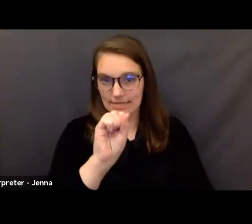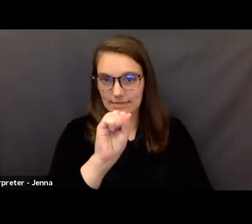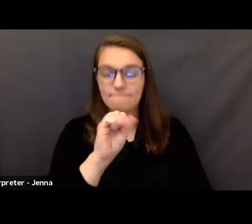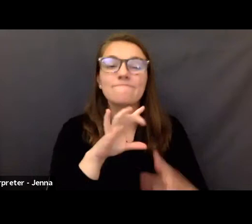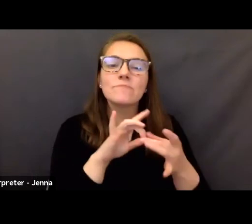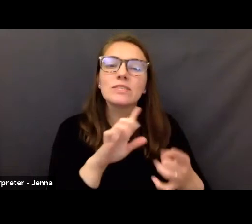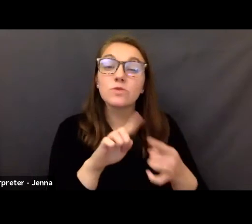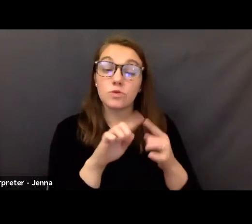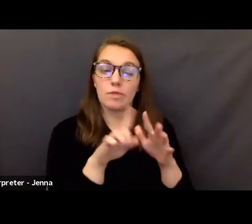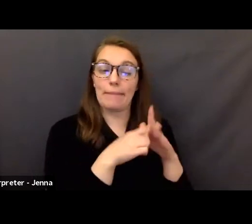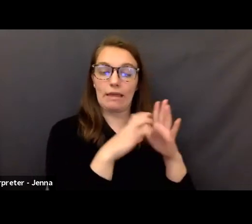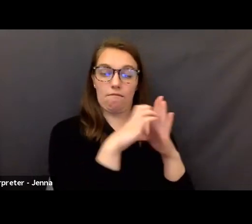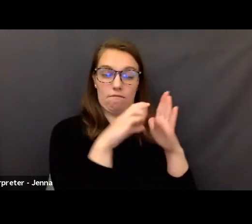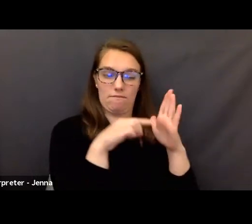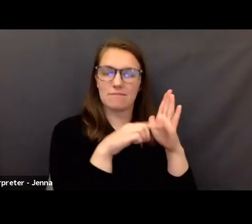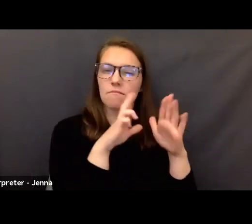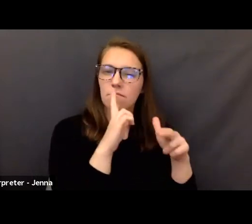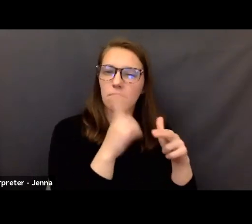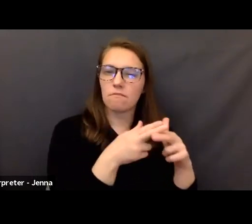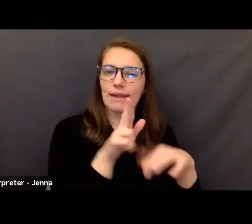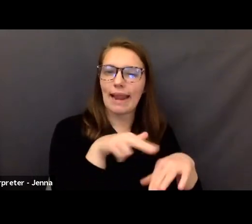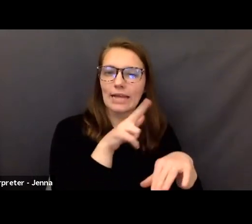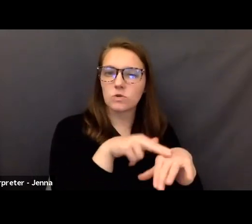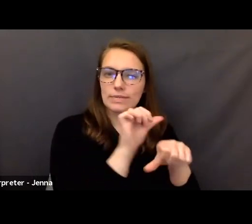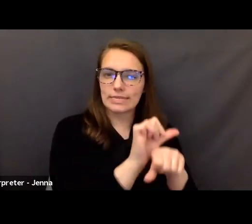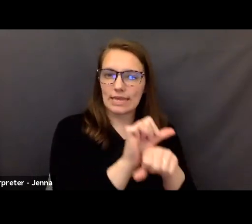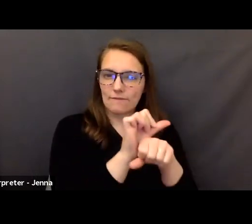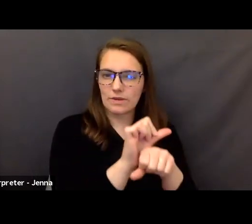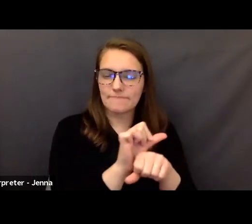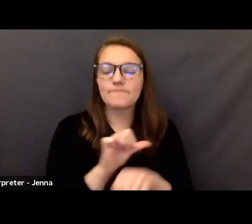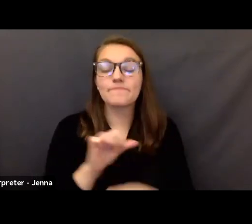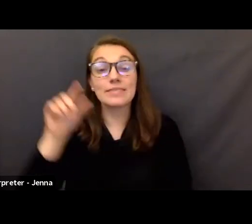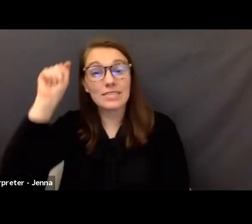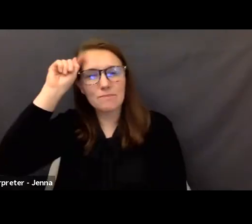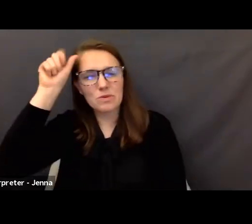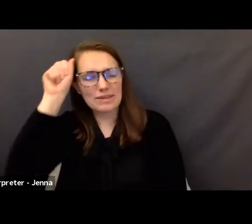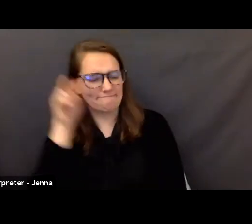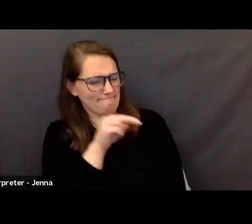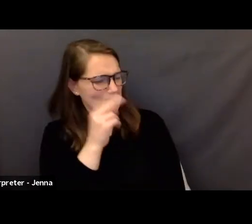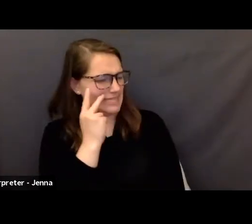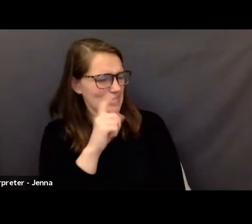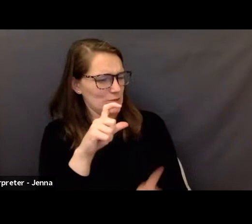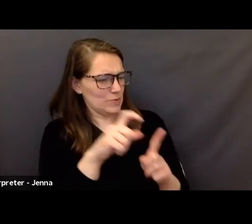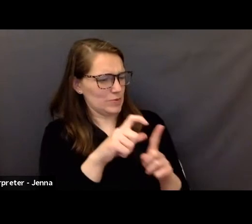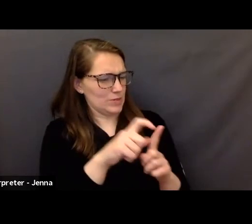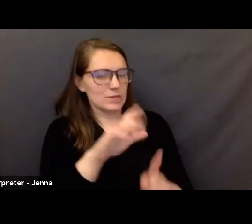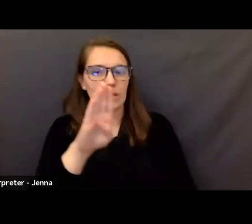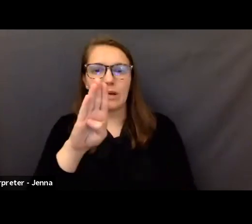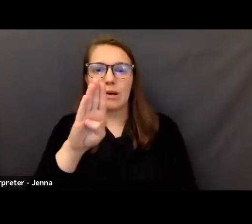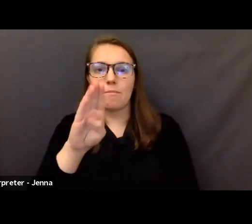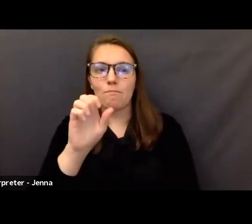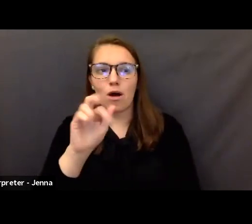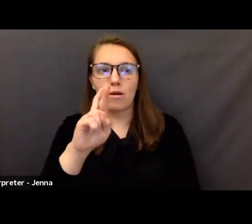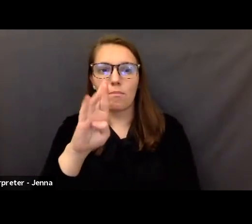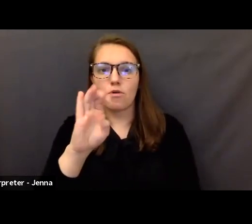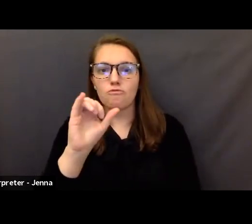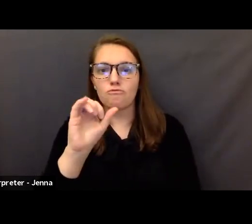with a short little reflection on the word barbaroi in book one. Aquinas focuses on